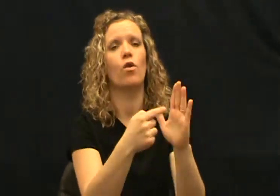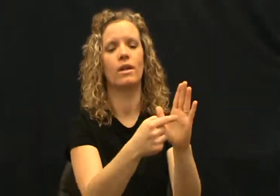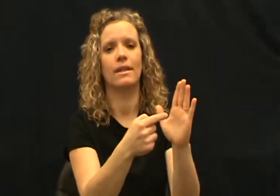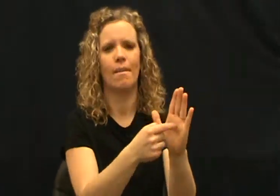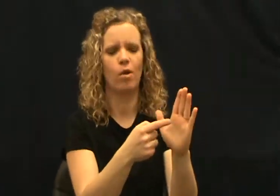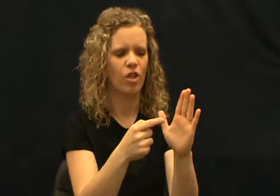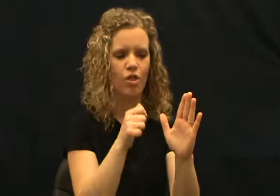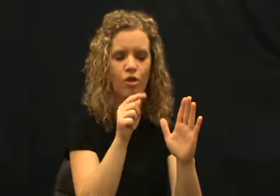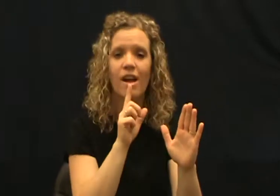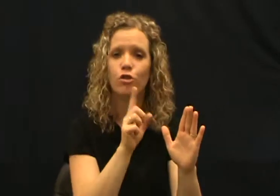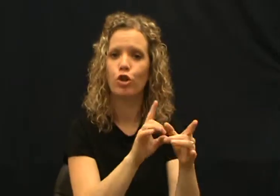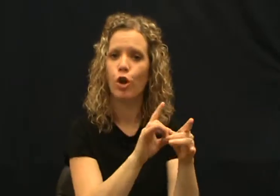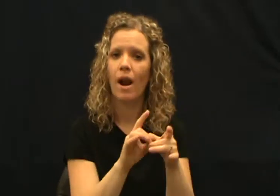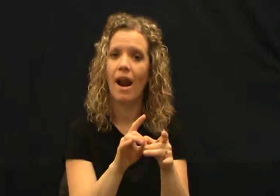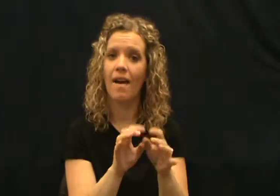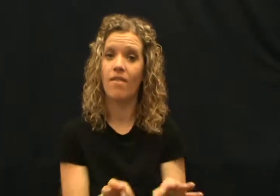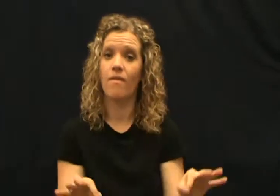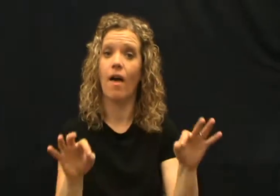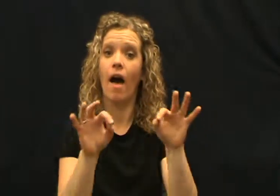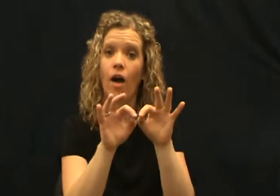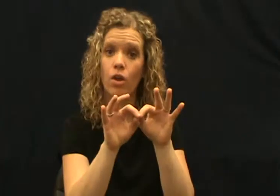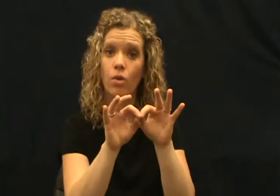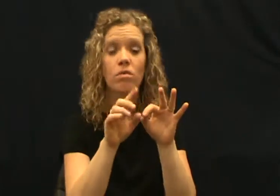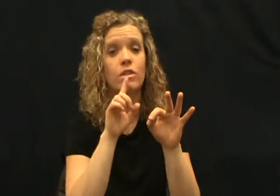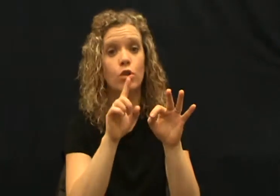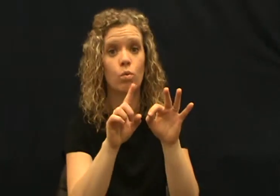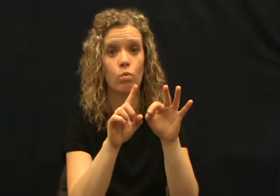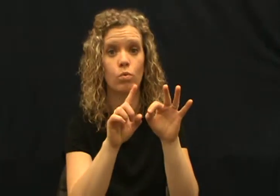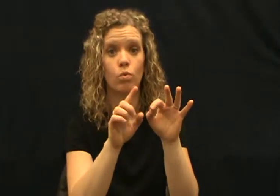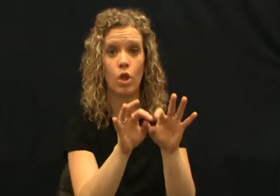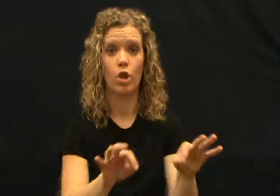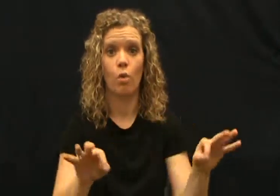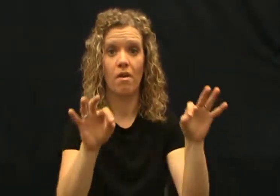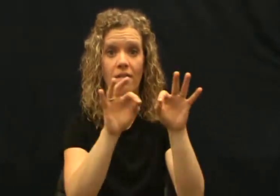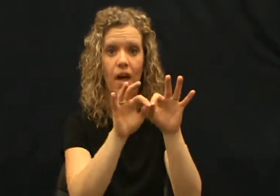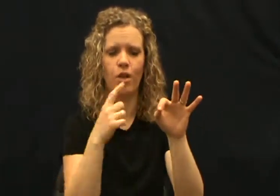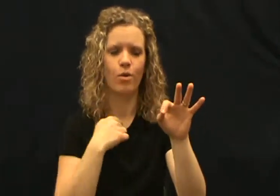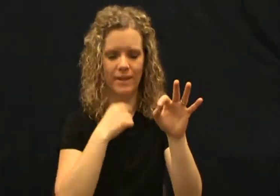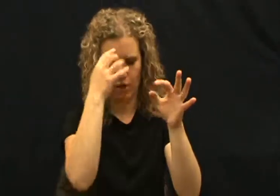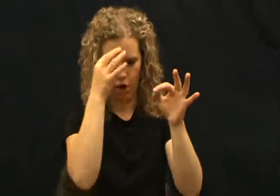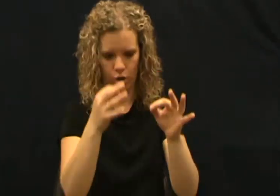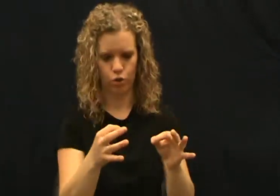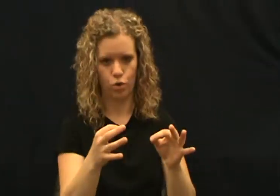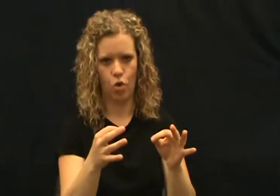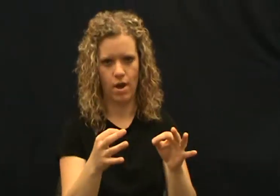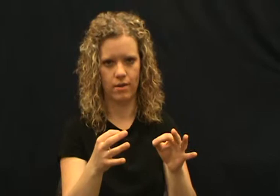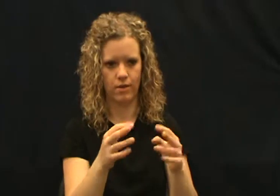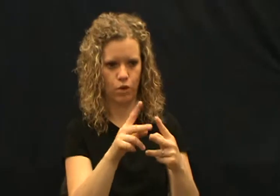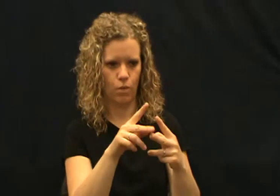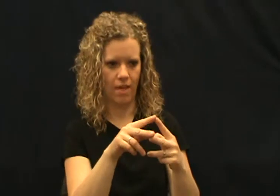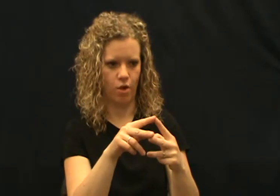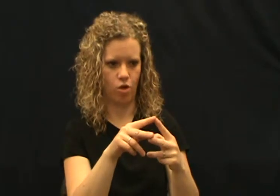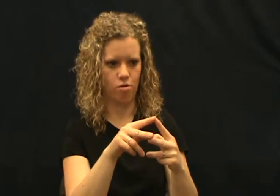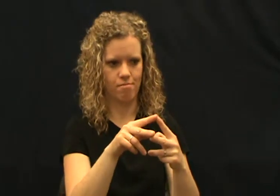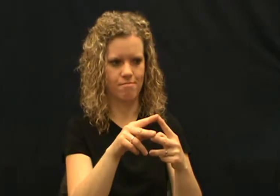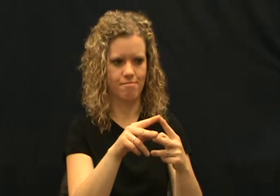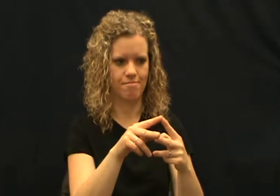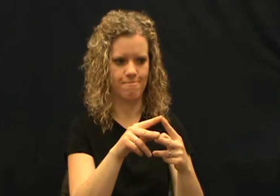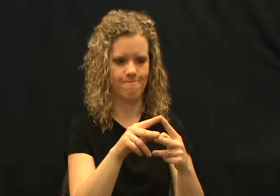value and it's a real value, and we have a choice between, kind of an equal probability between a little bit